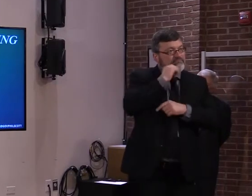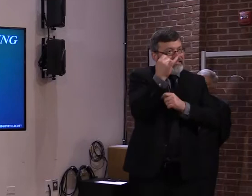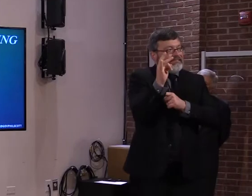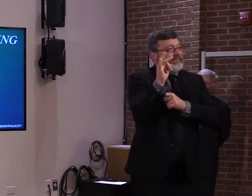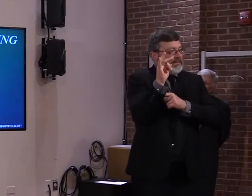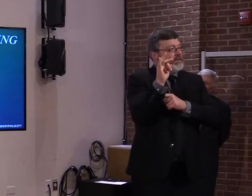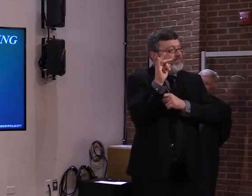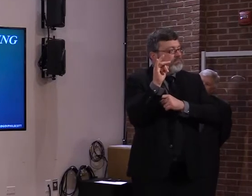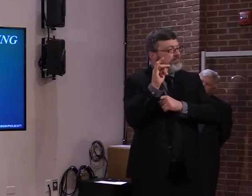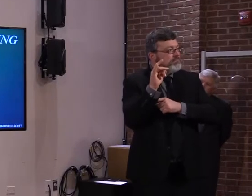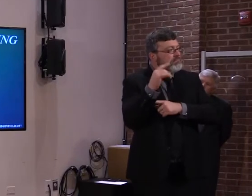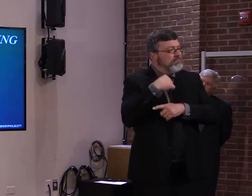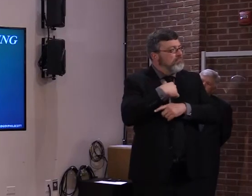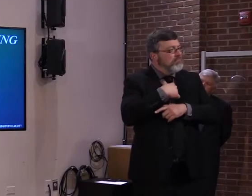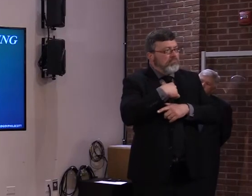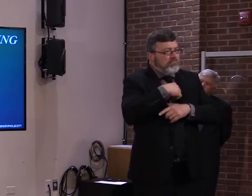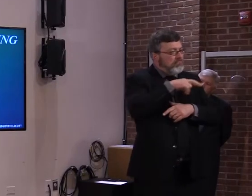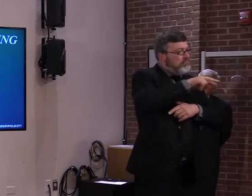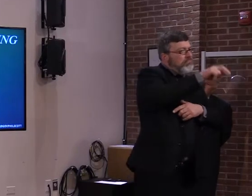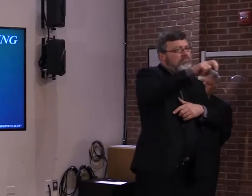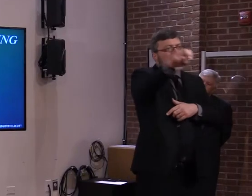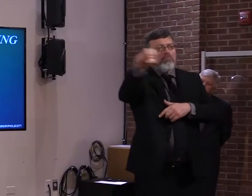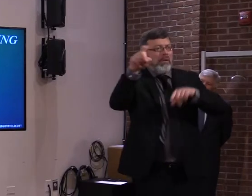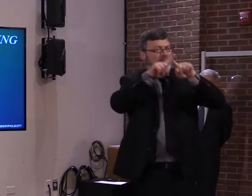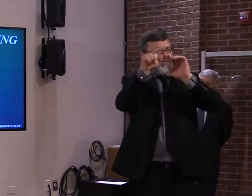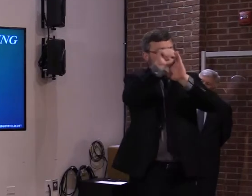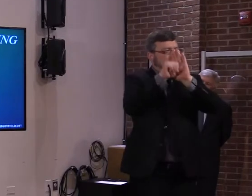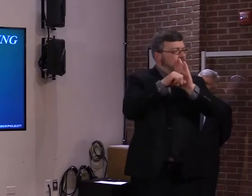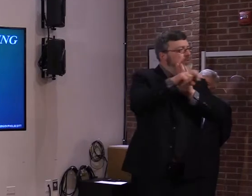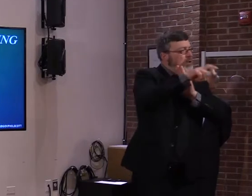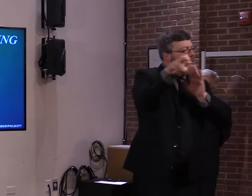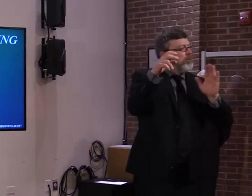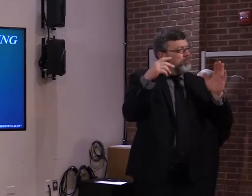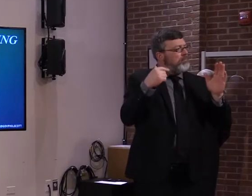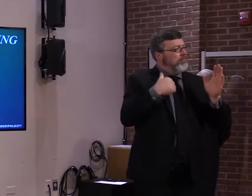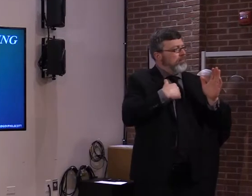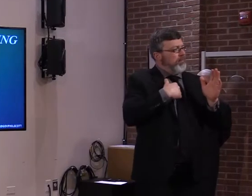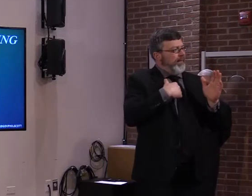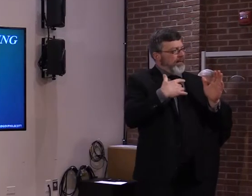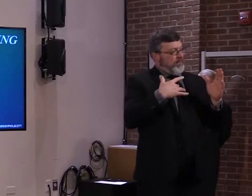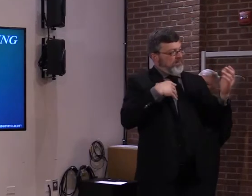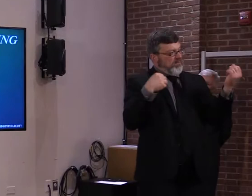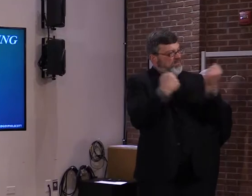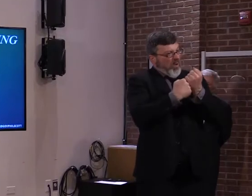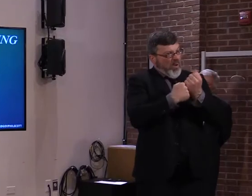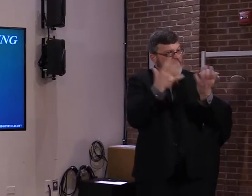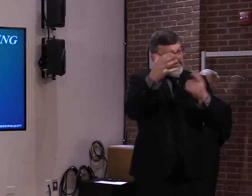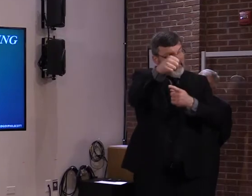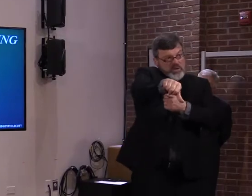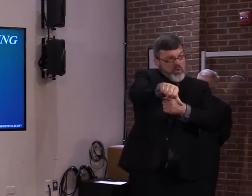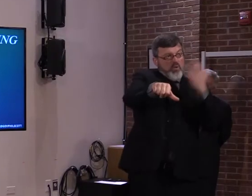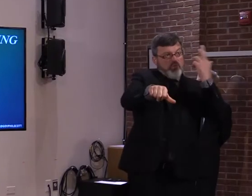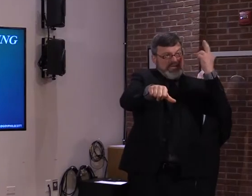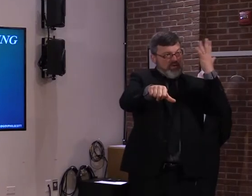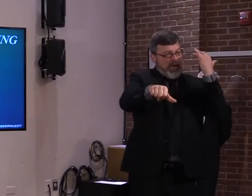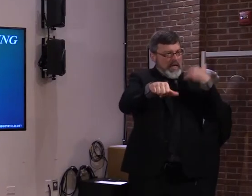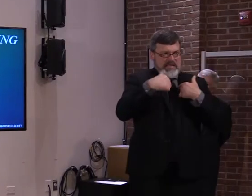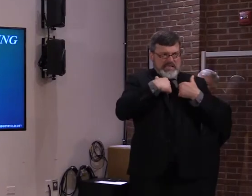lived. Now, let me explain why I support Governor Scott's veto. One,